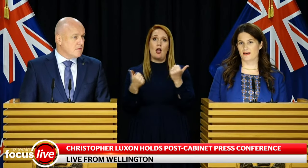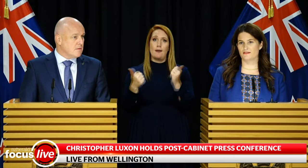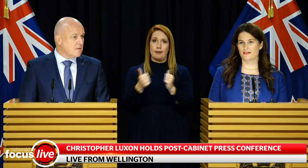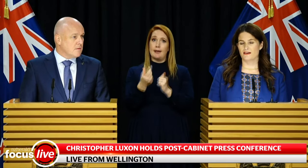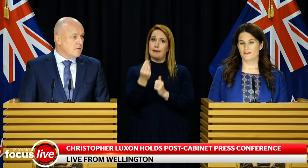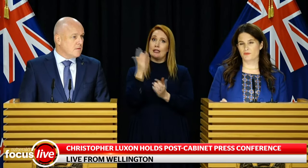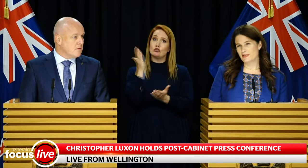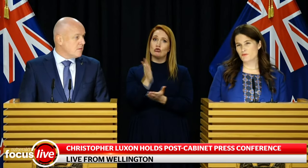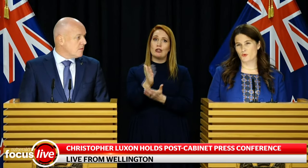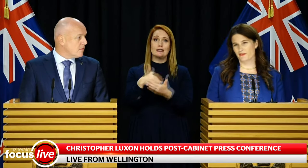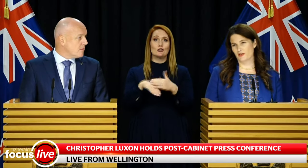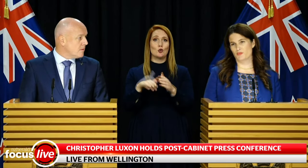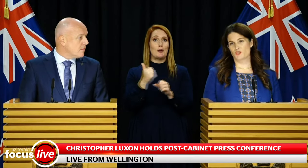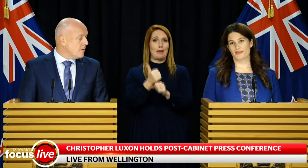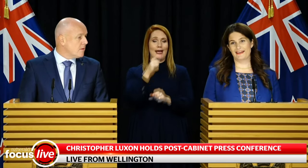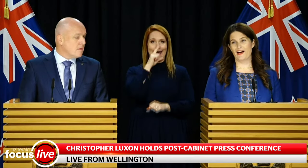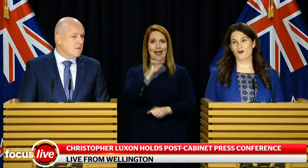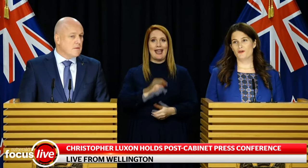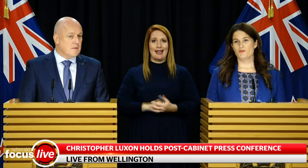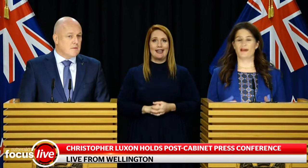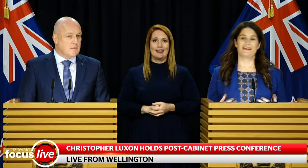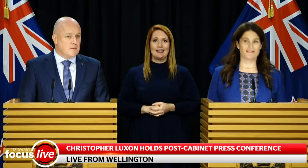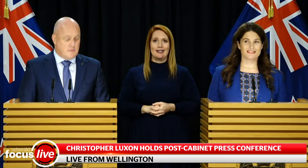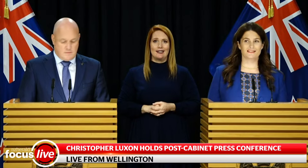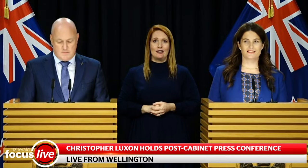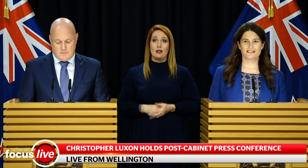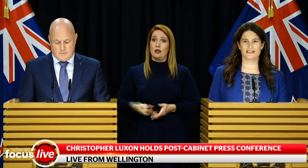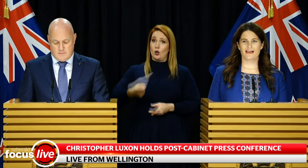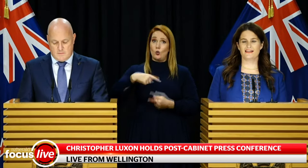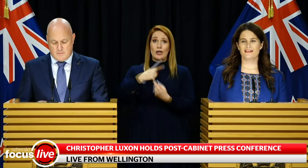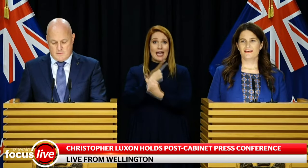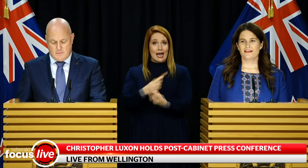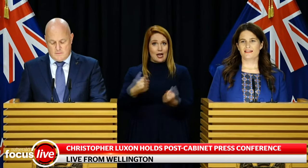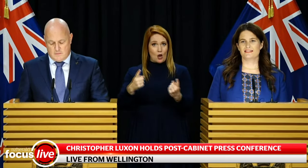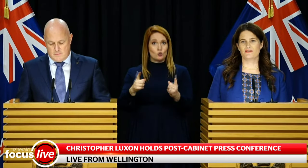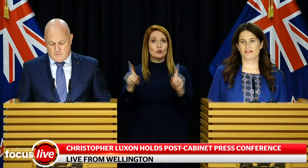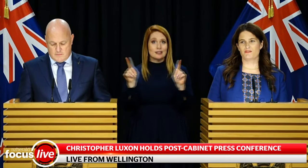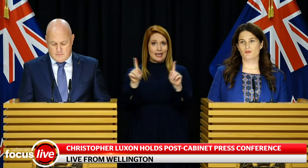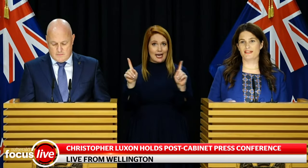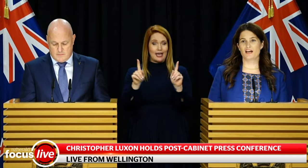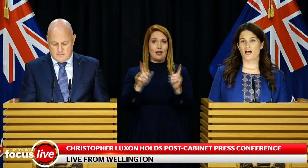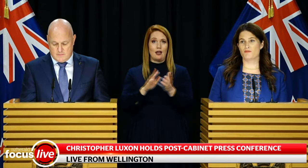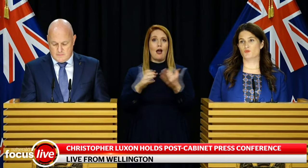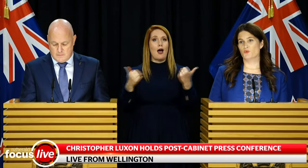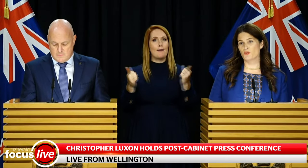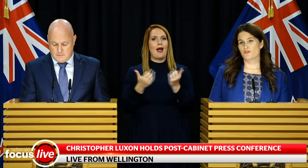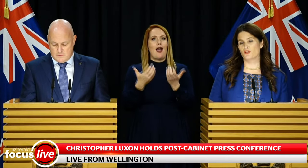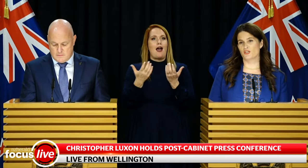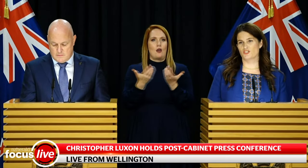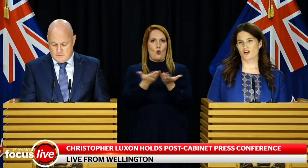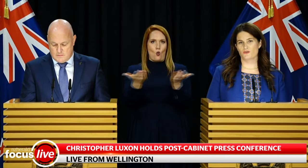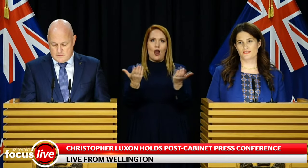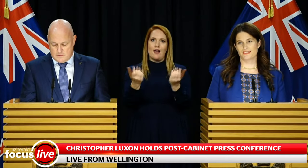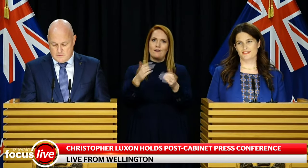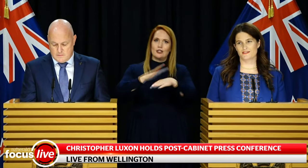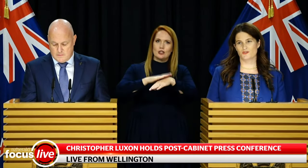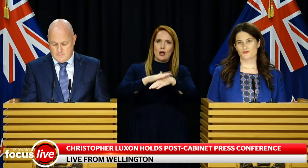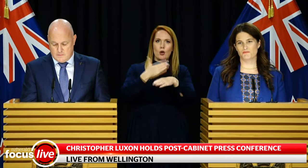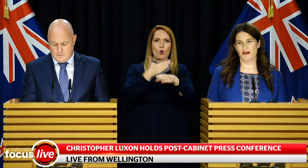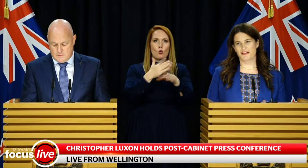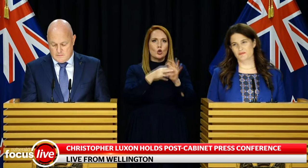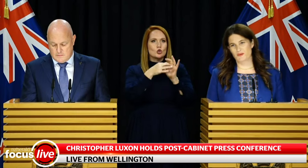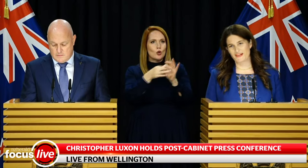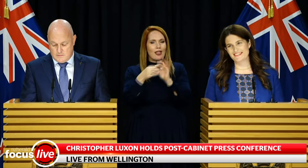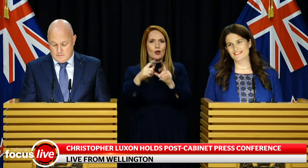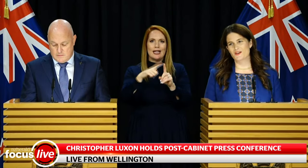bank accounts. The really important thing we're doing now by announcing this today is giving everyone time to work with the early childhood centres,